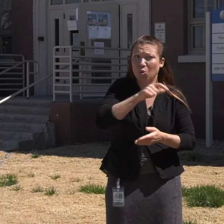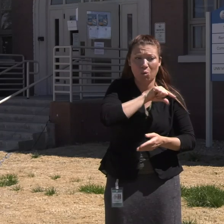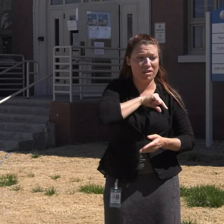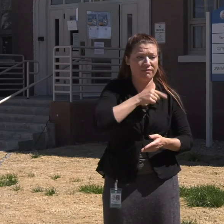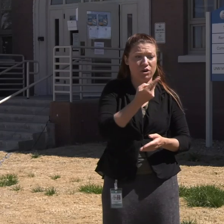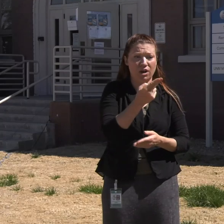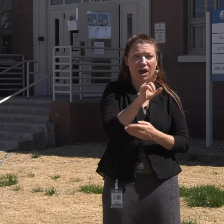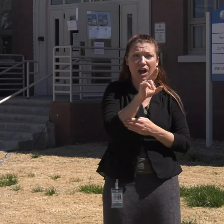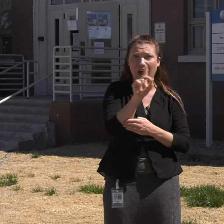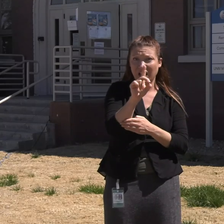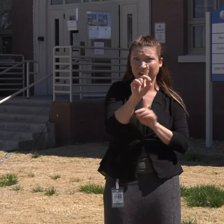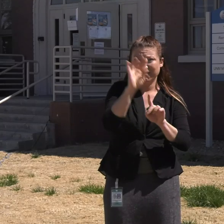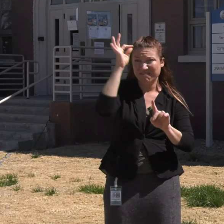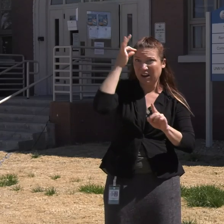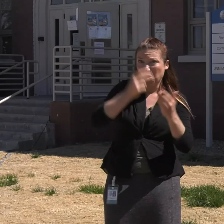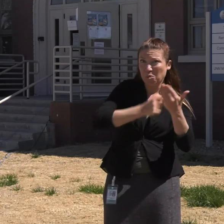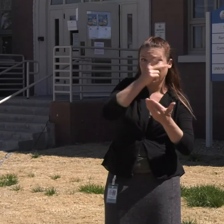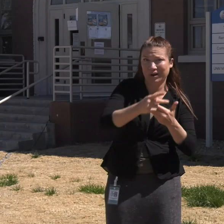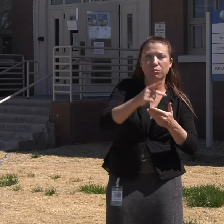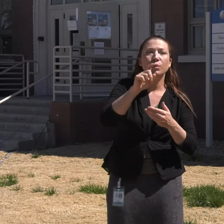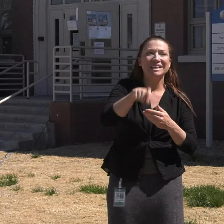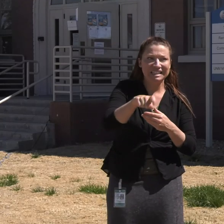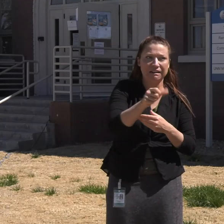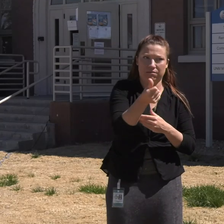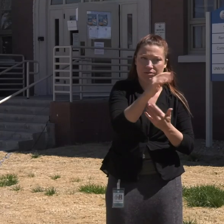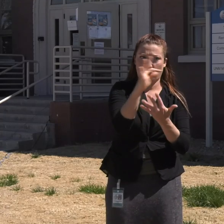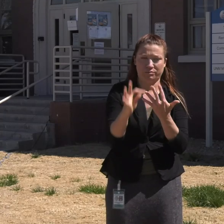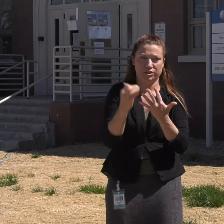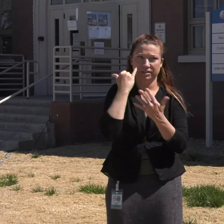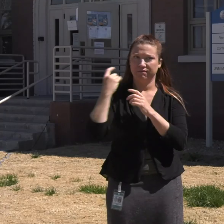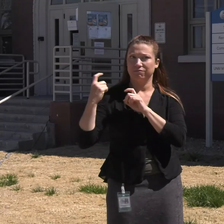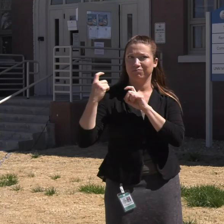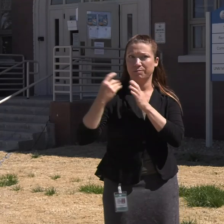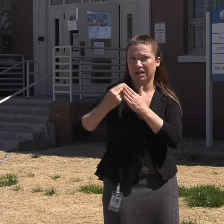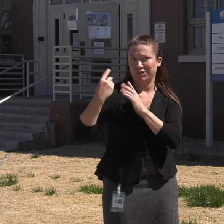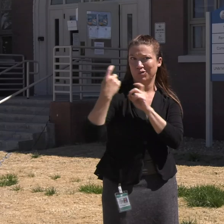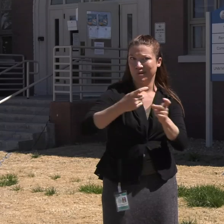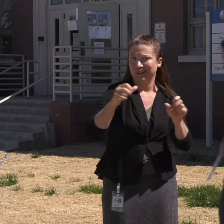we need alternatives. And if you can make a donation, it would be helpful.